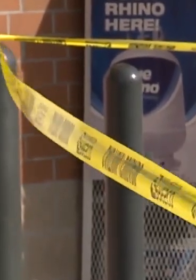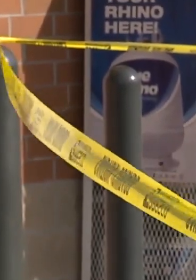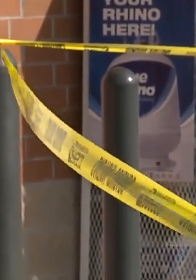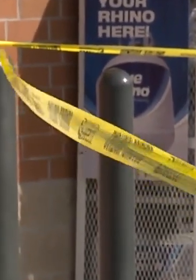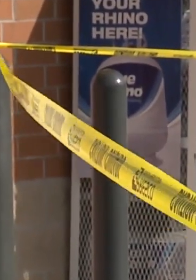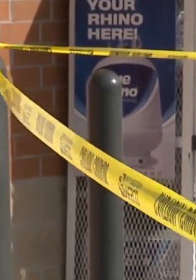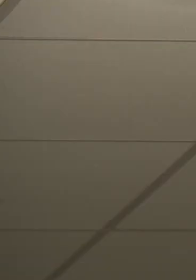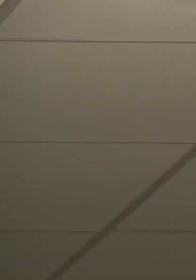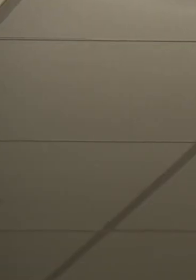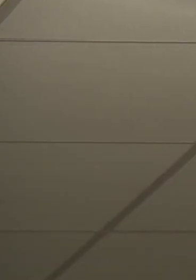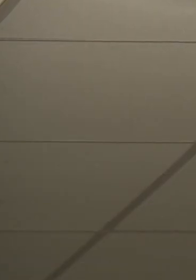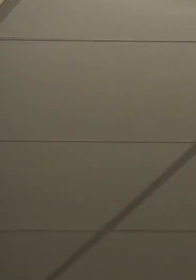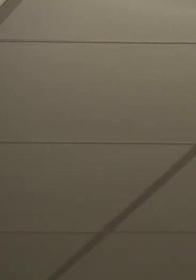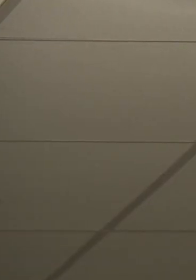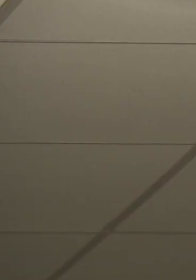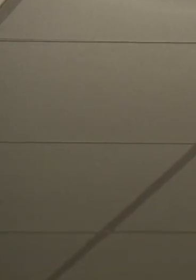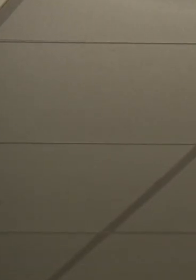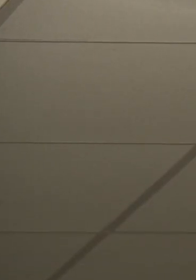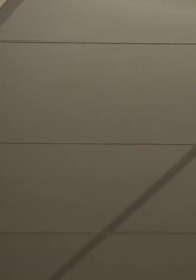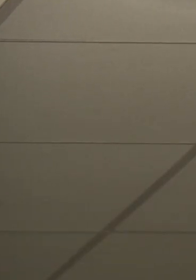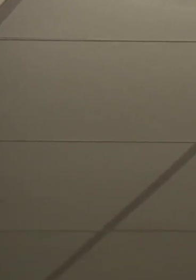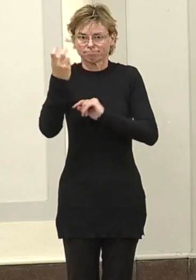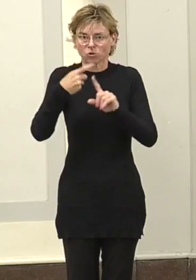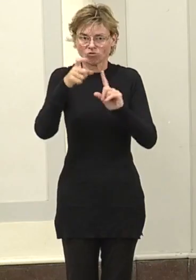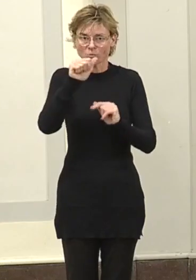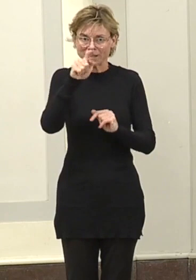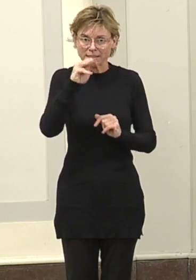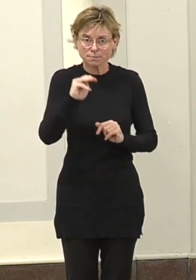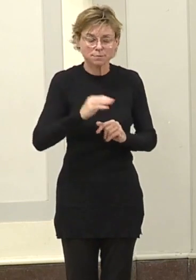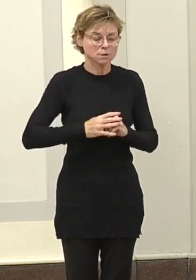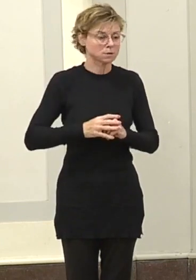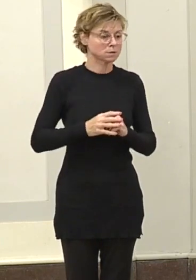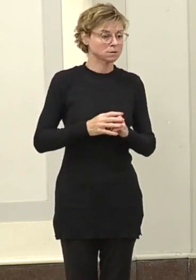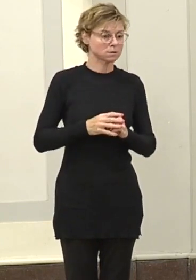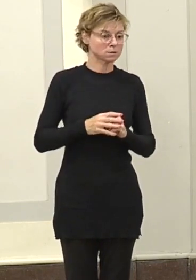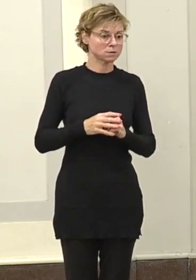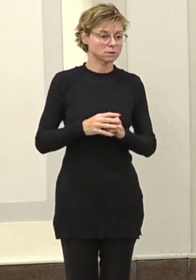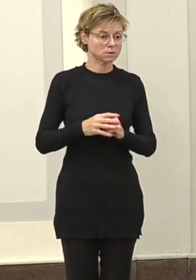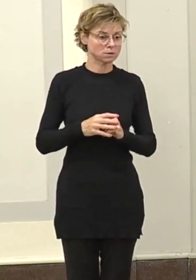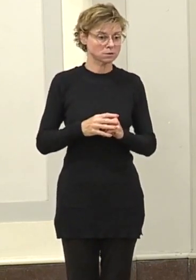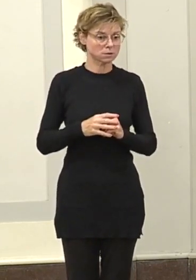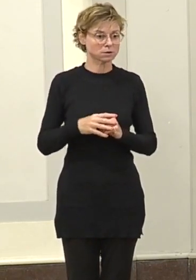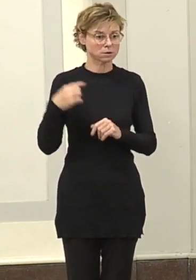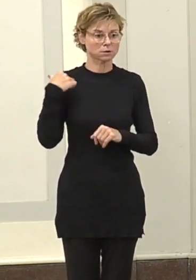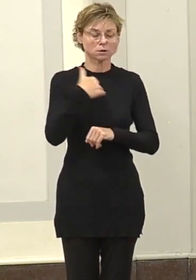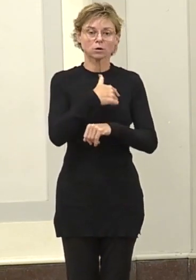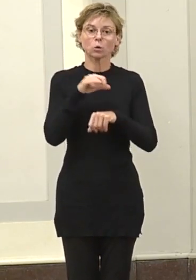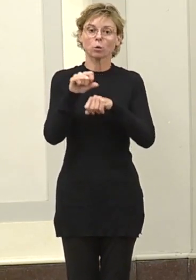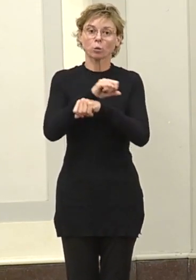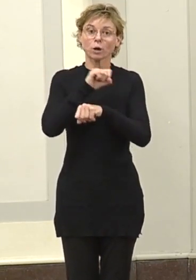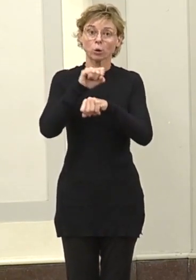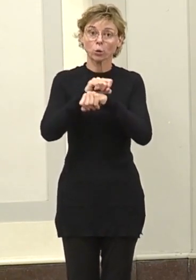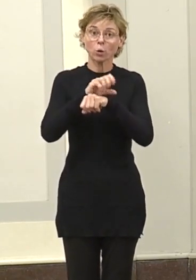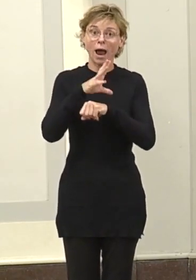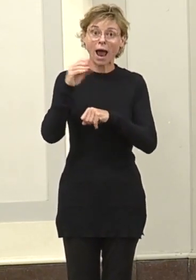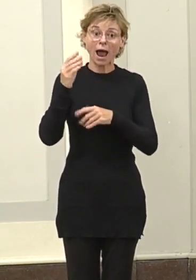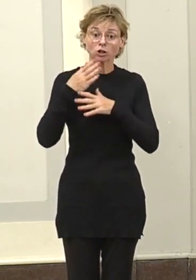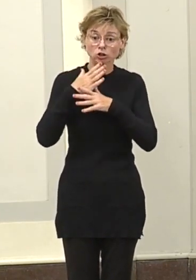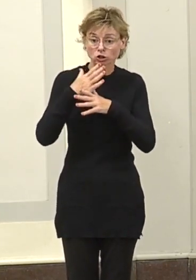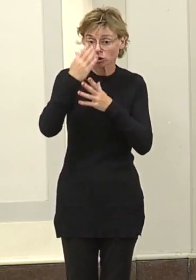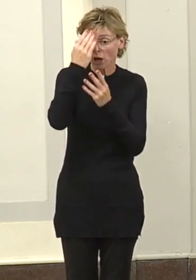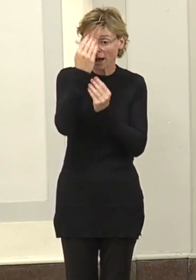that there's evidence on the radar for police. We continue to work and share information about suspect data, vehicle